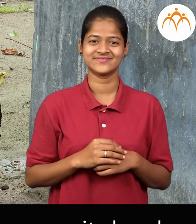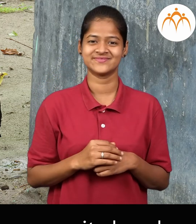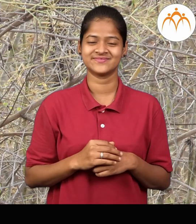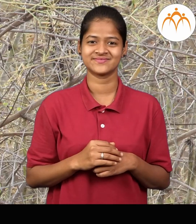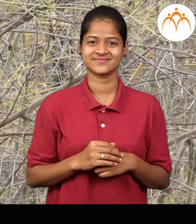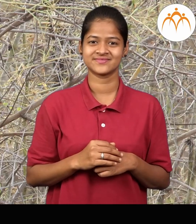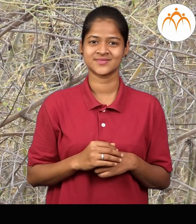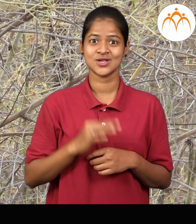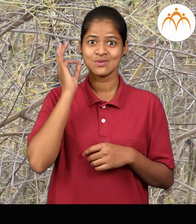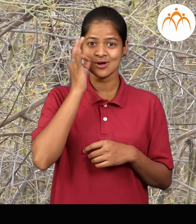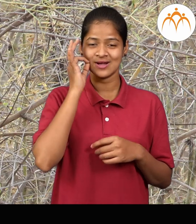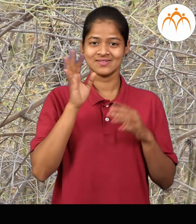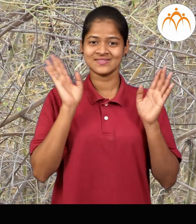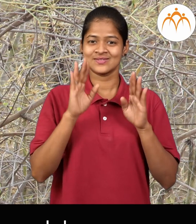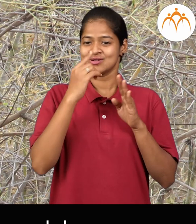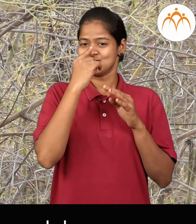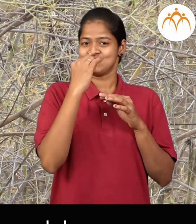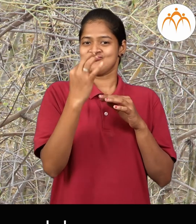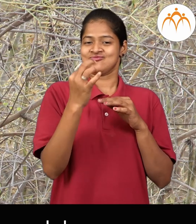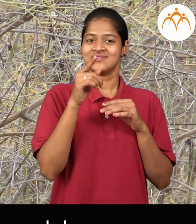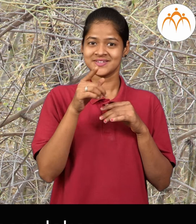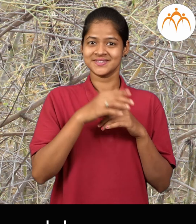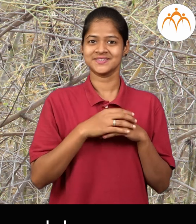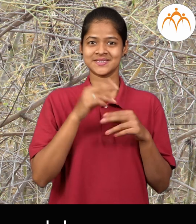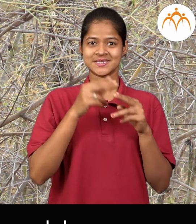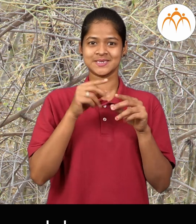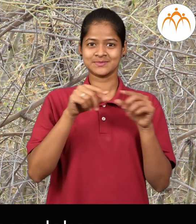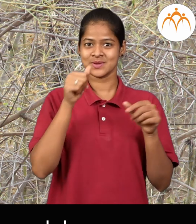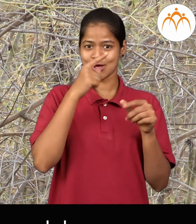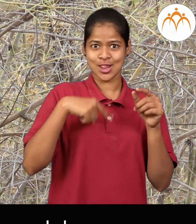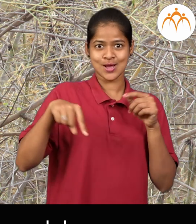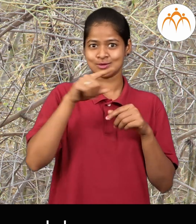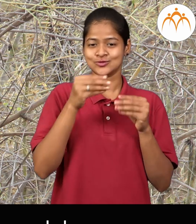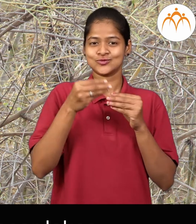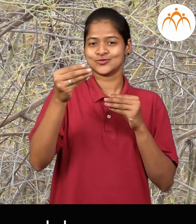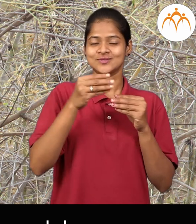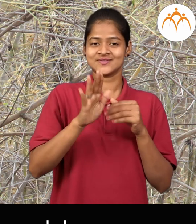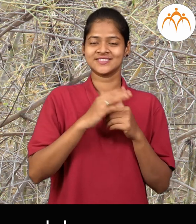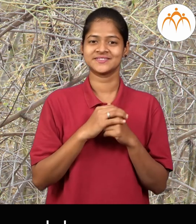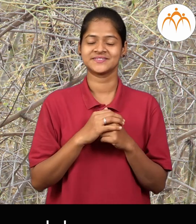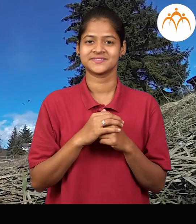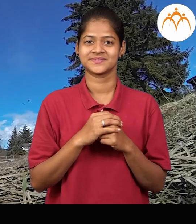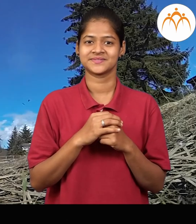Kingfisher. Kingfishers live near lakes. Eagle.